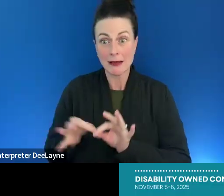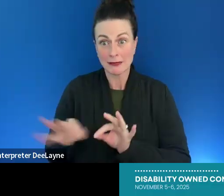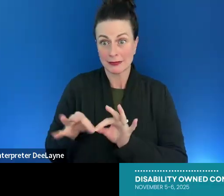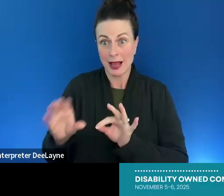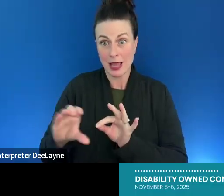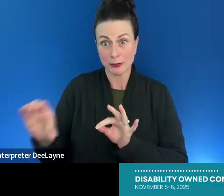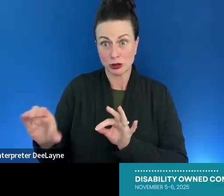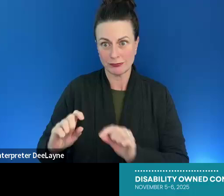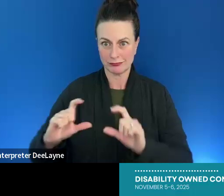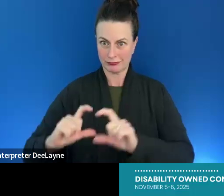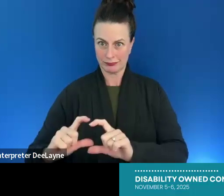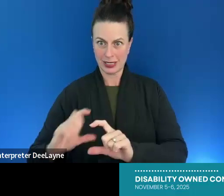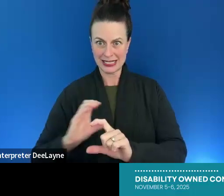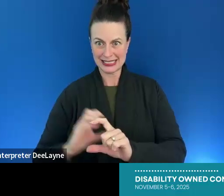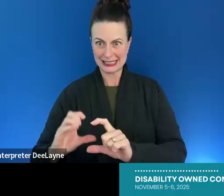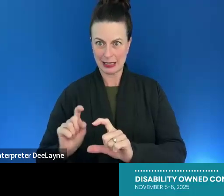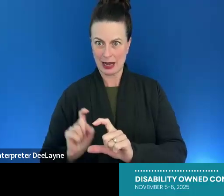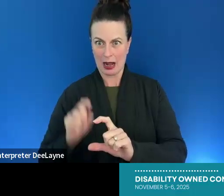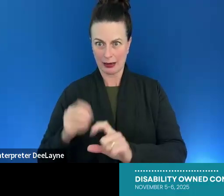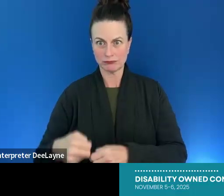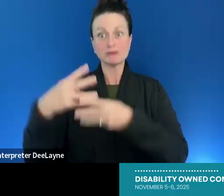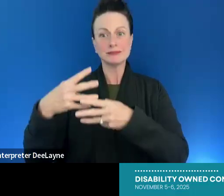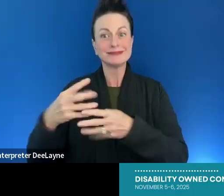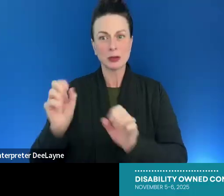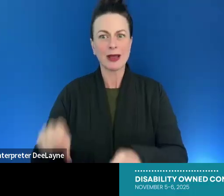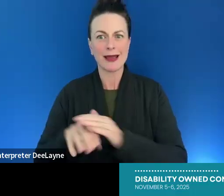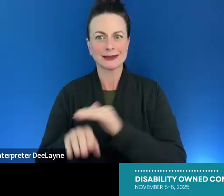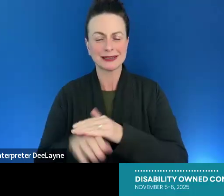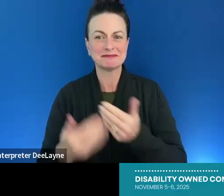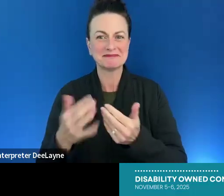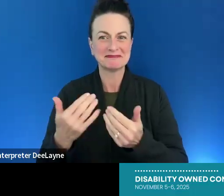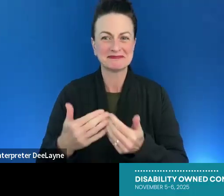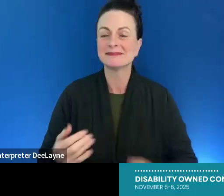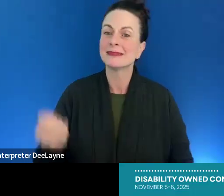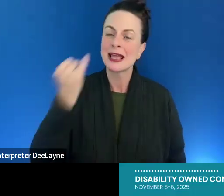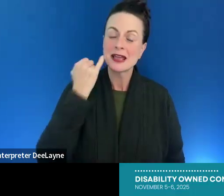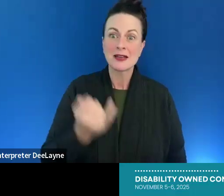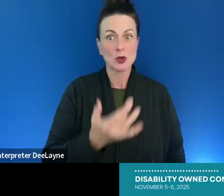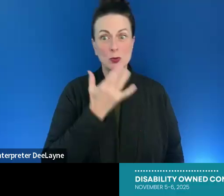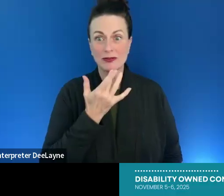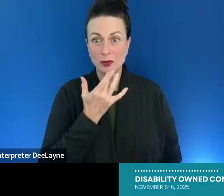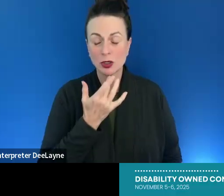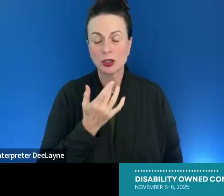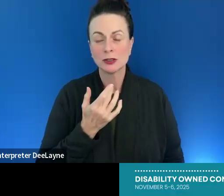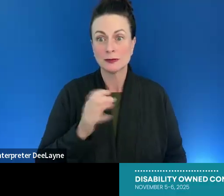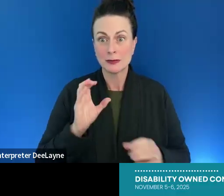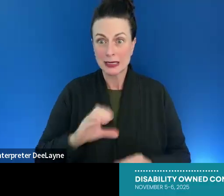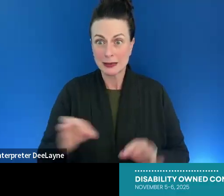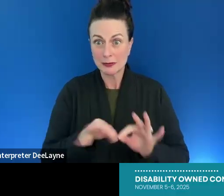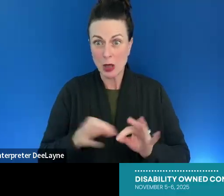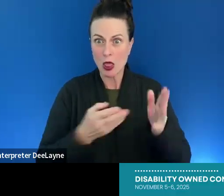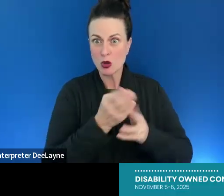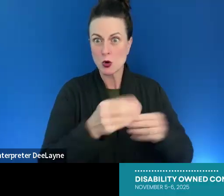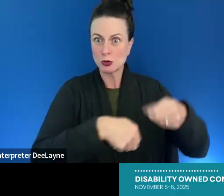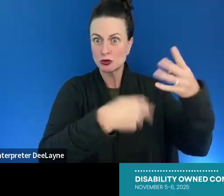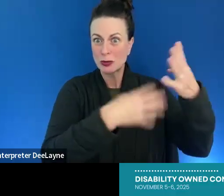be accessed by clicking that CC button at the bottom of your Zoom screen. And if you would like captions through stream